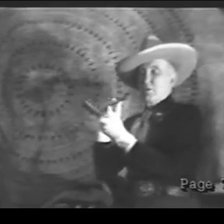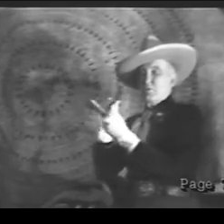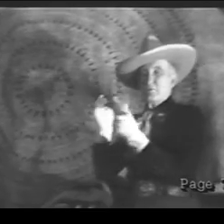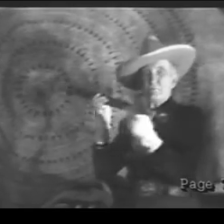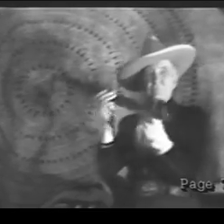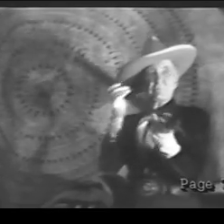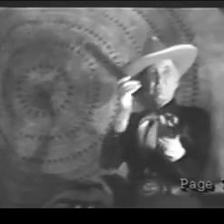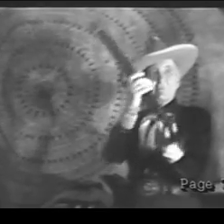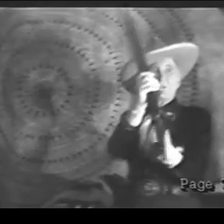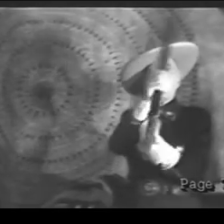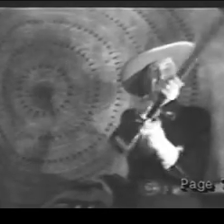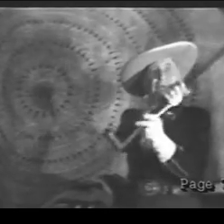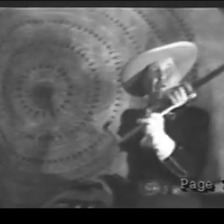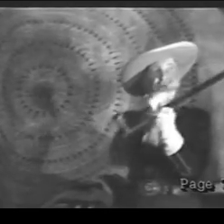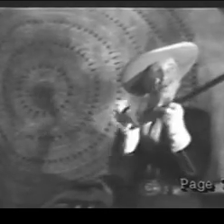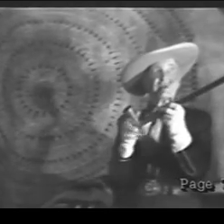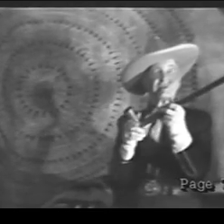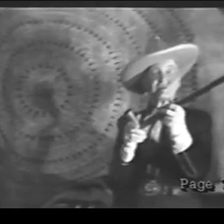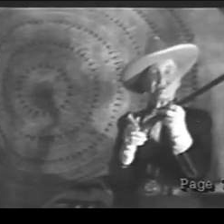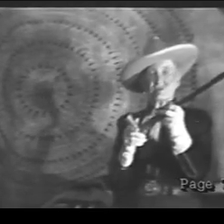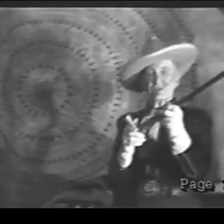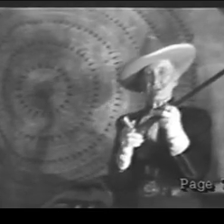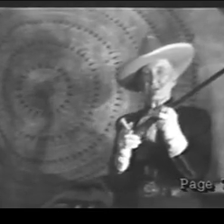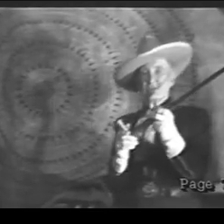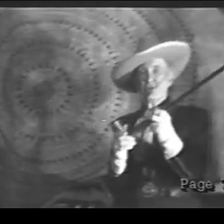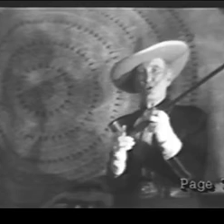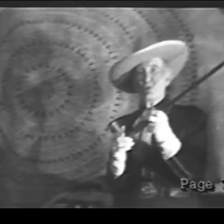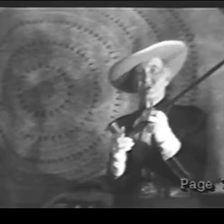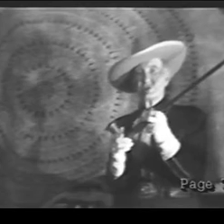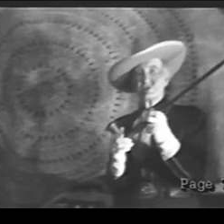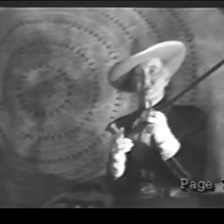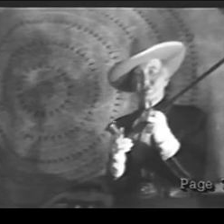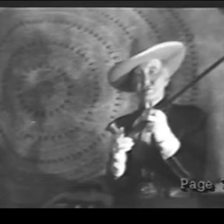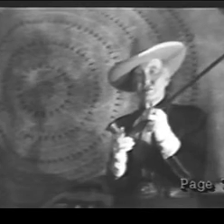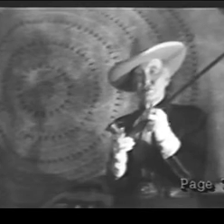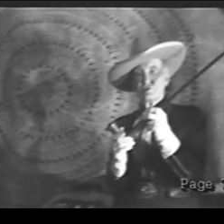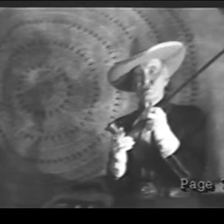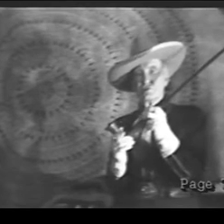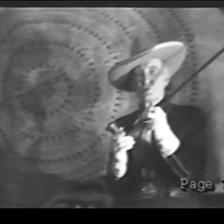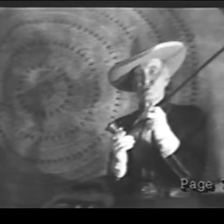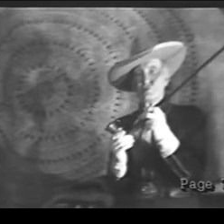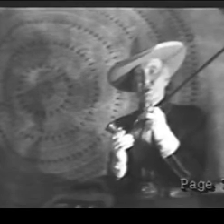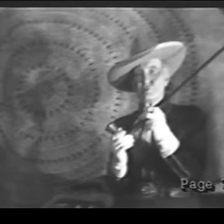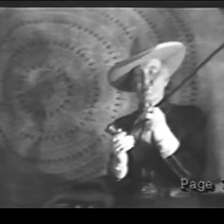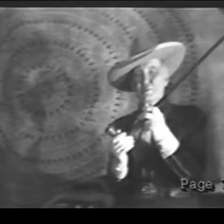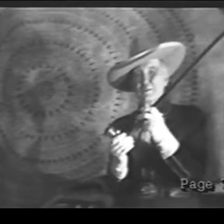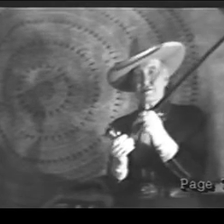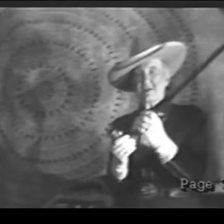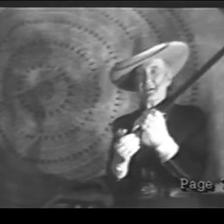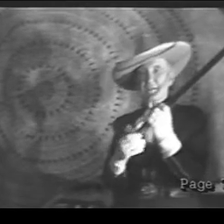south, and the west, so that the four winds have also smoked the pipe, and